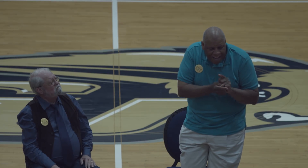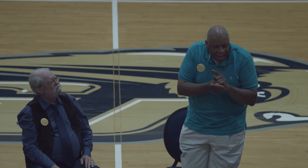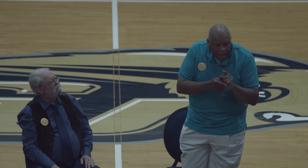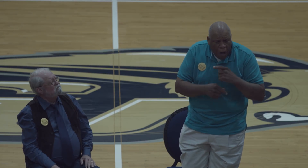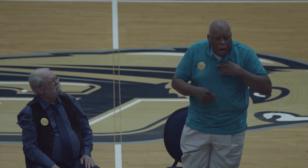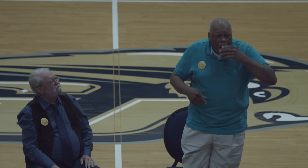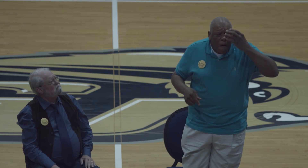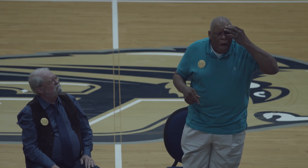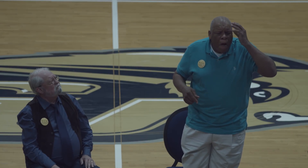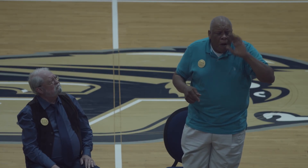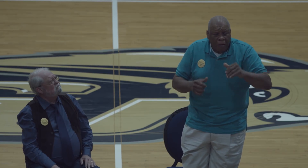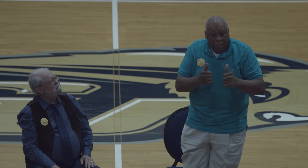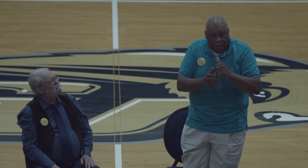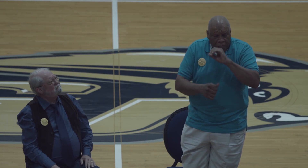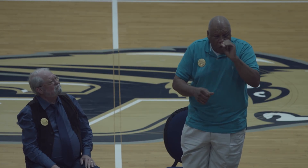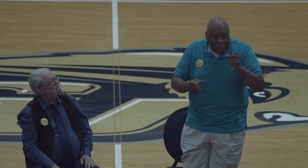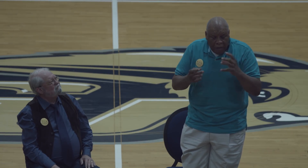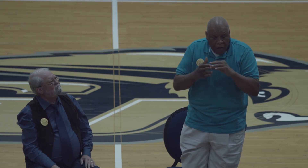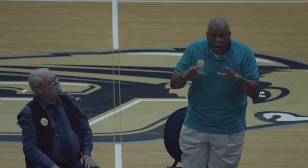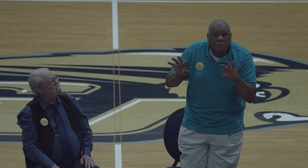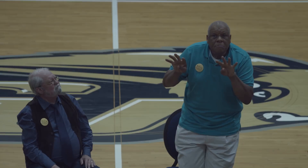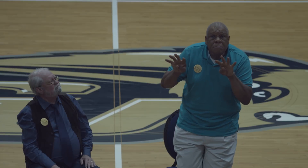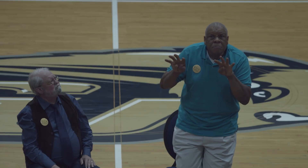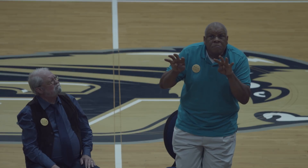So I took my way back up to the gates, and